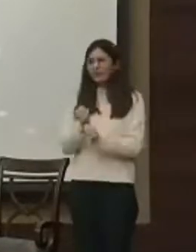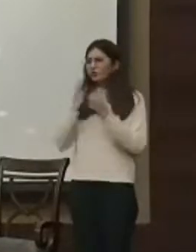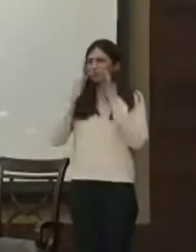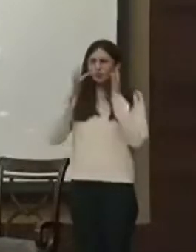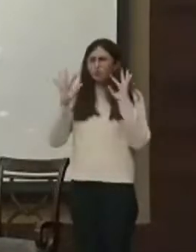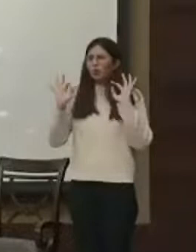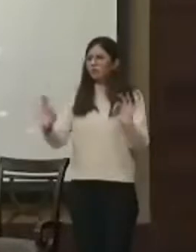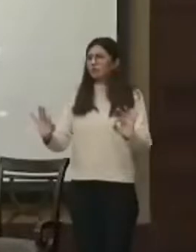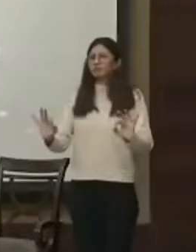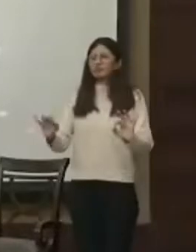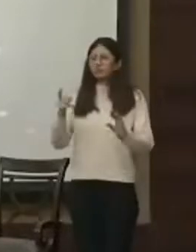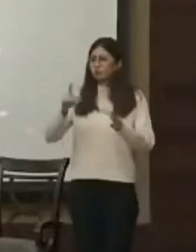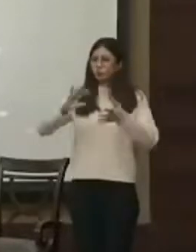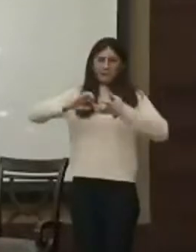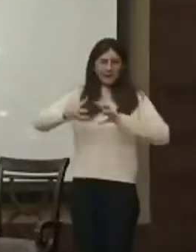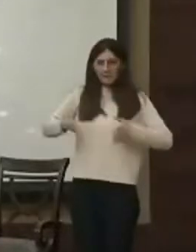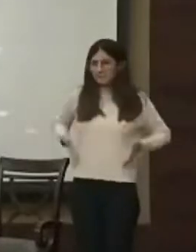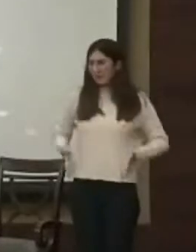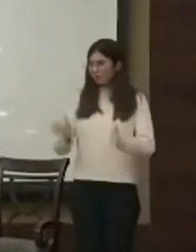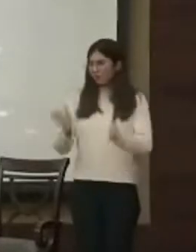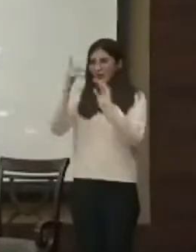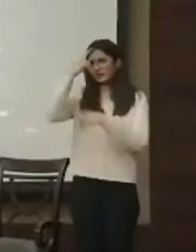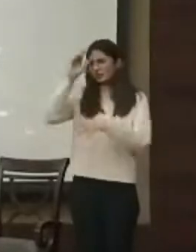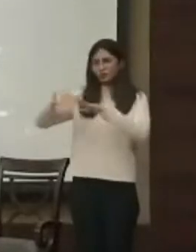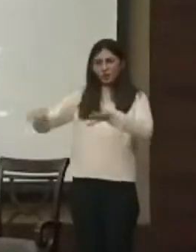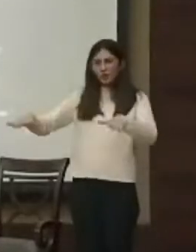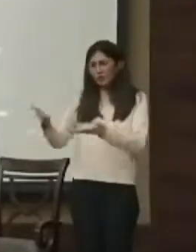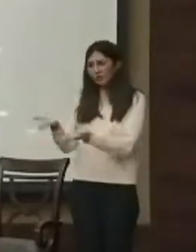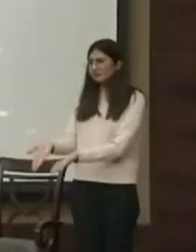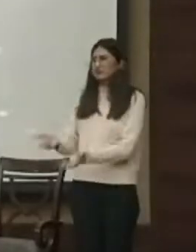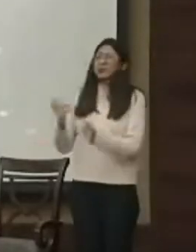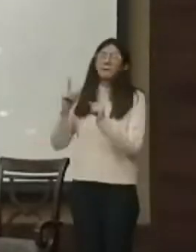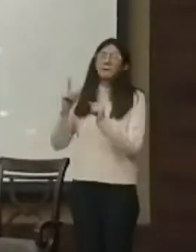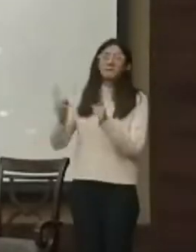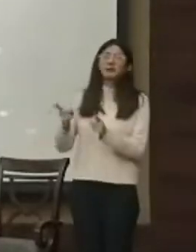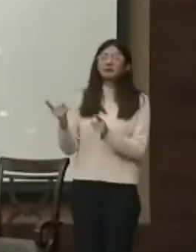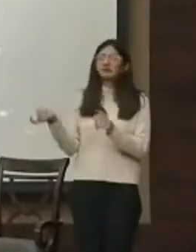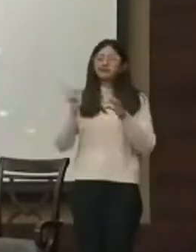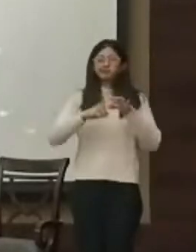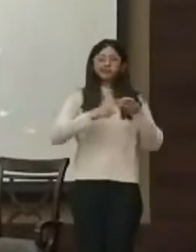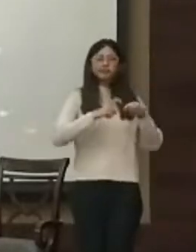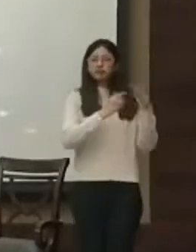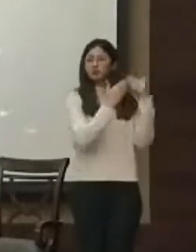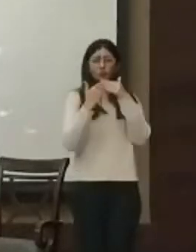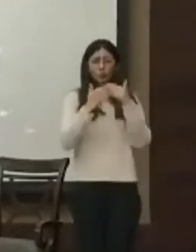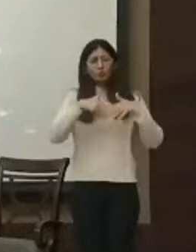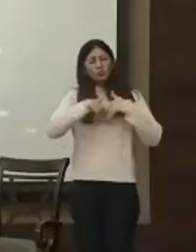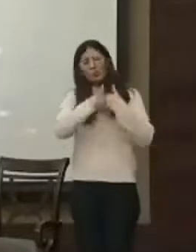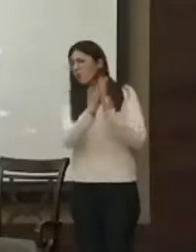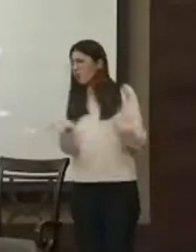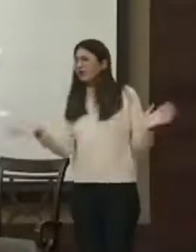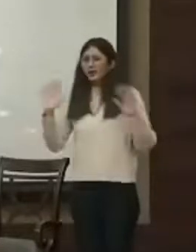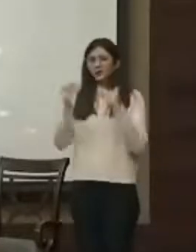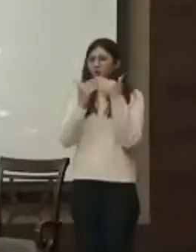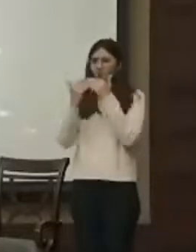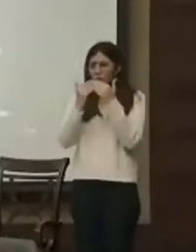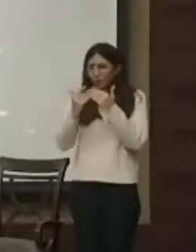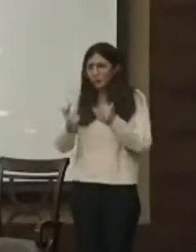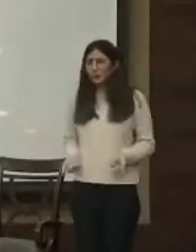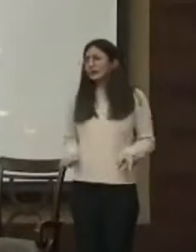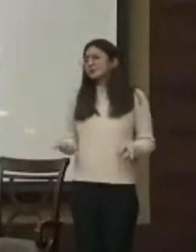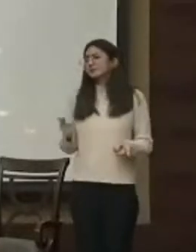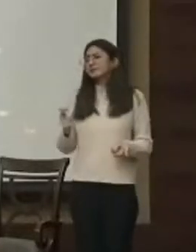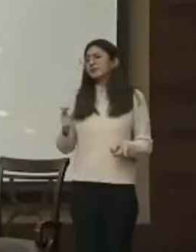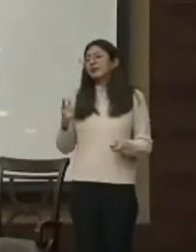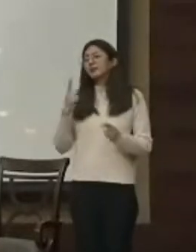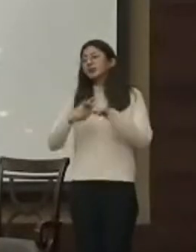we create pathways for such children to be able to get into these schools, all kinds of schools and